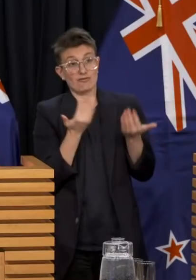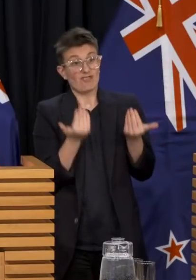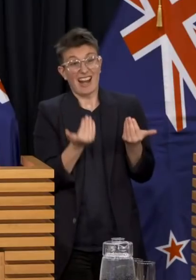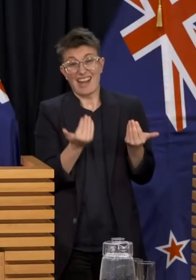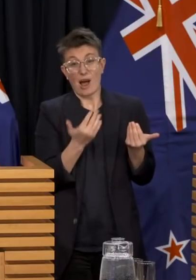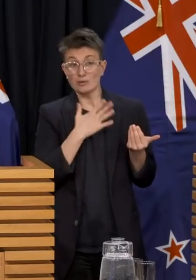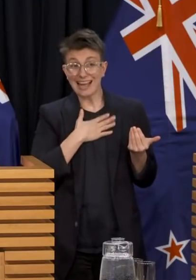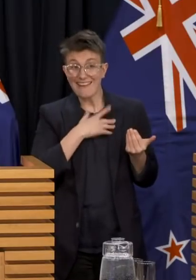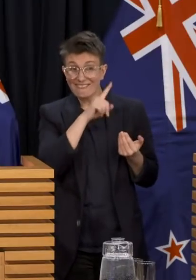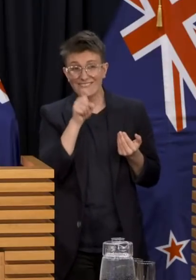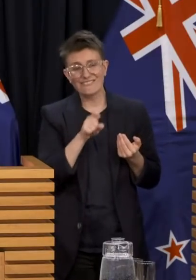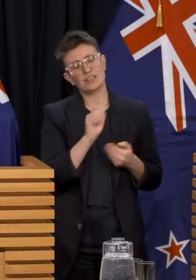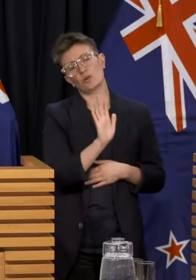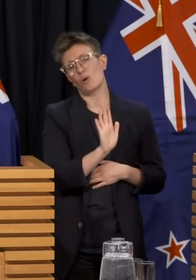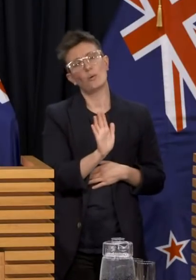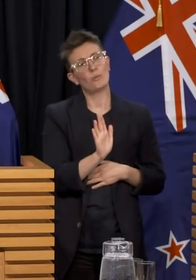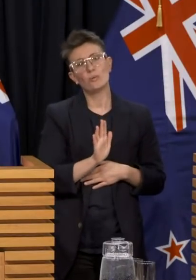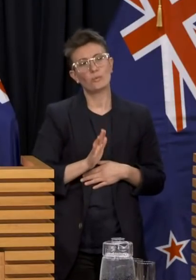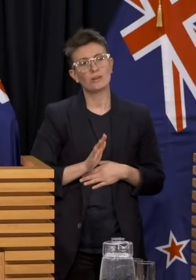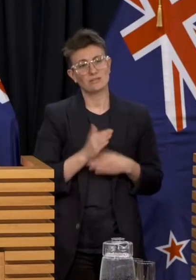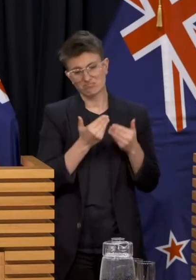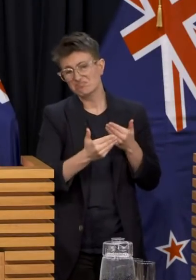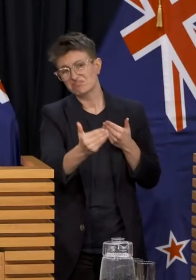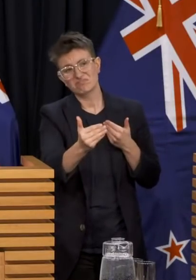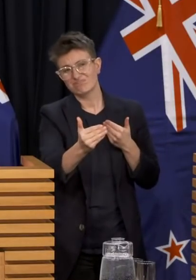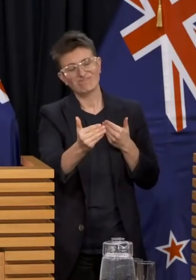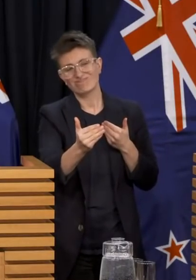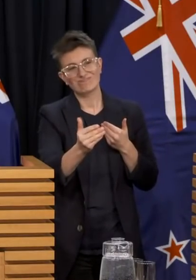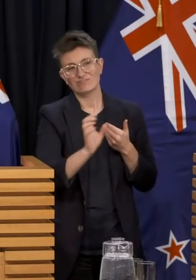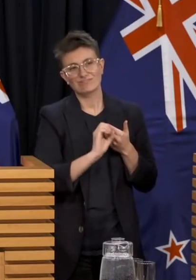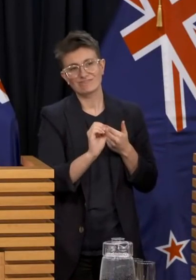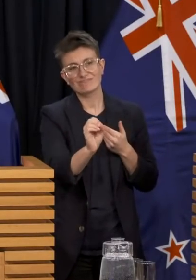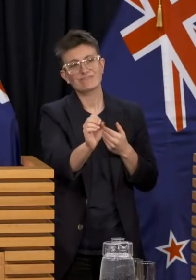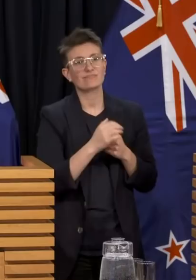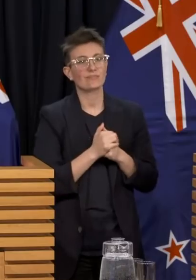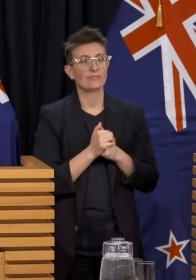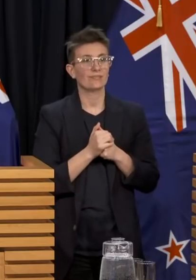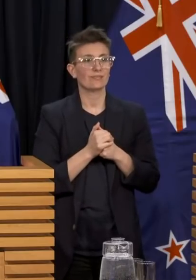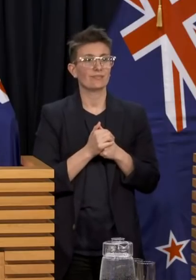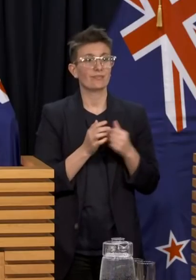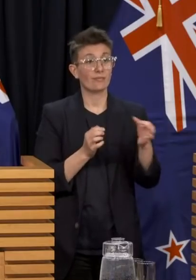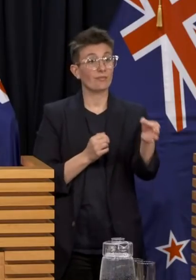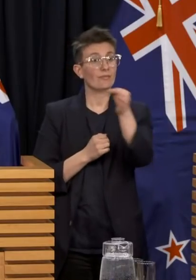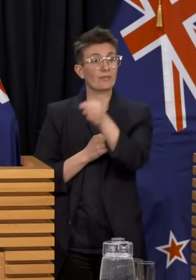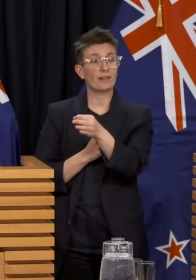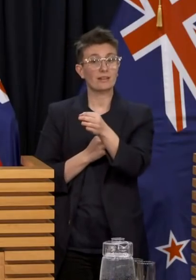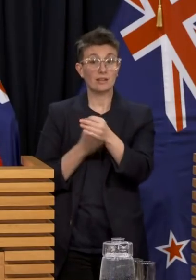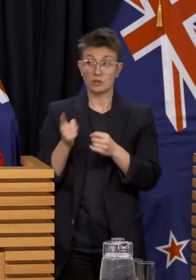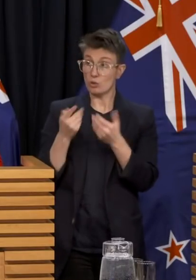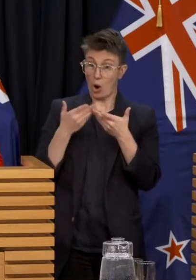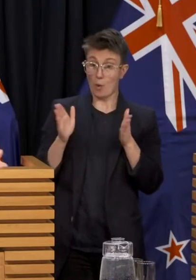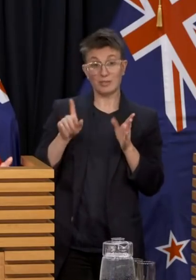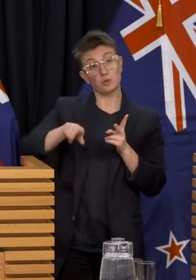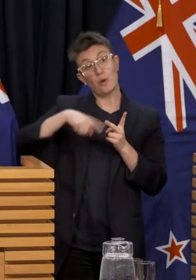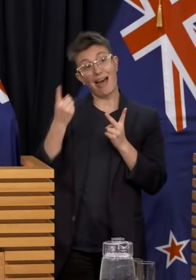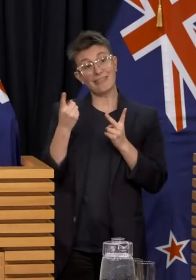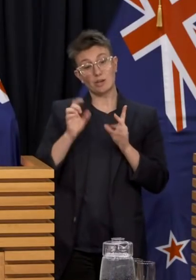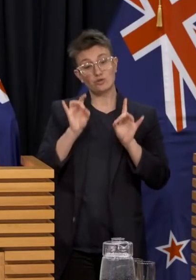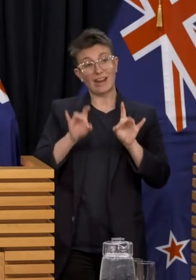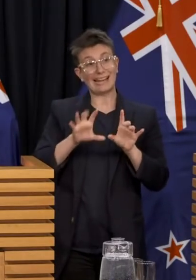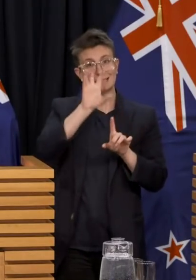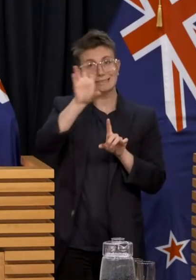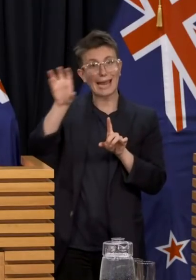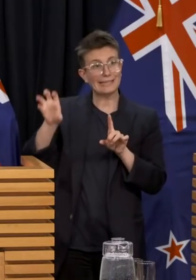right now, and it will not be for some time to come. Open to all states, barring Victoria? Again, that would